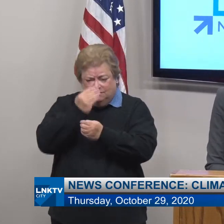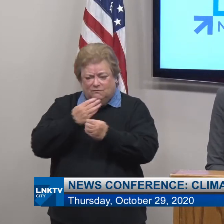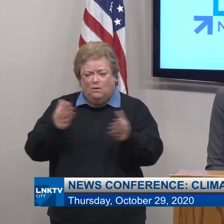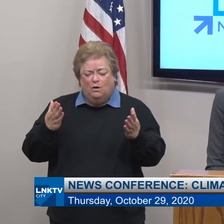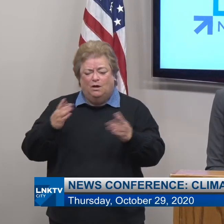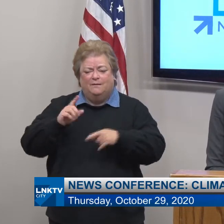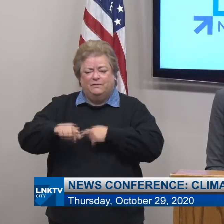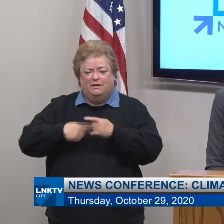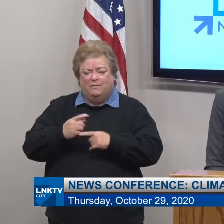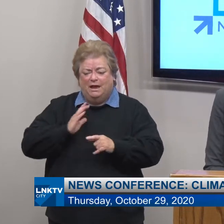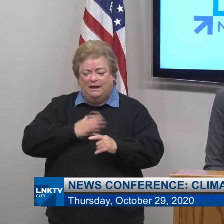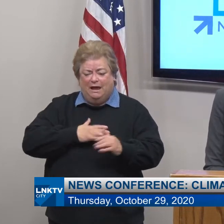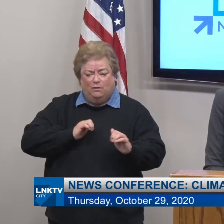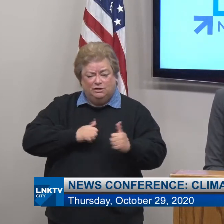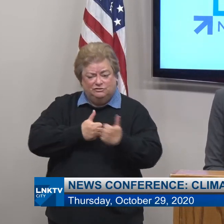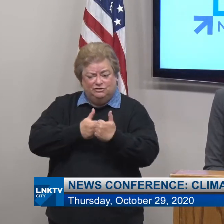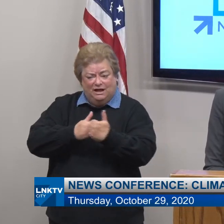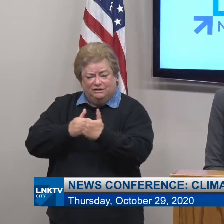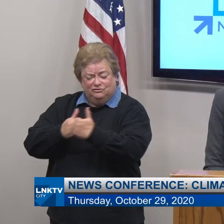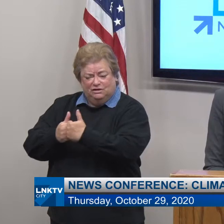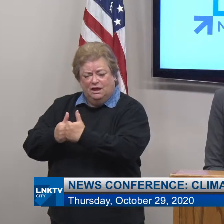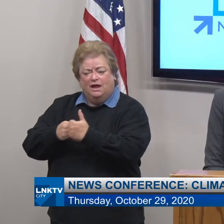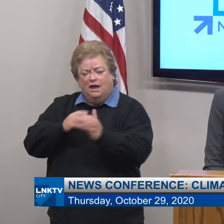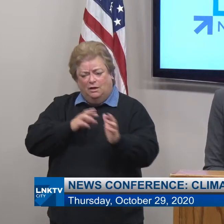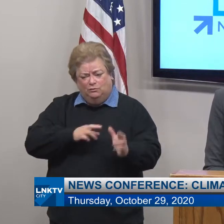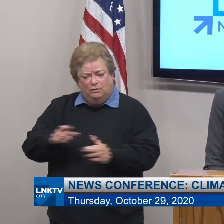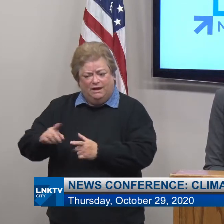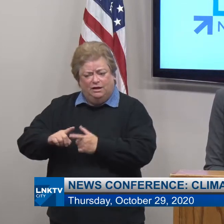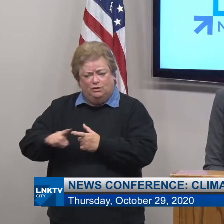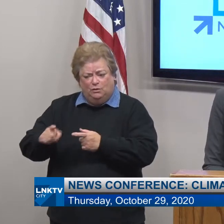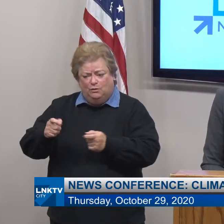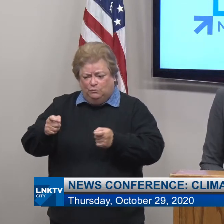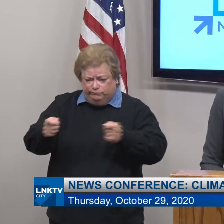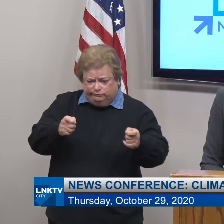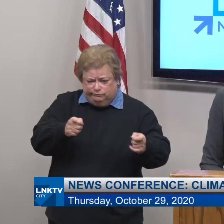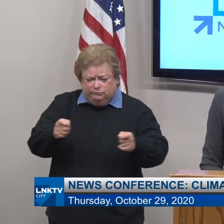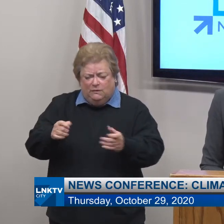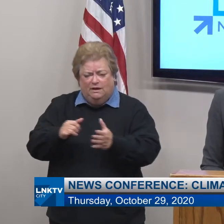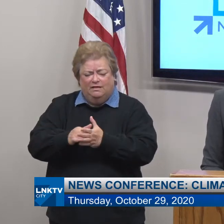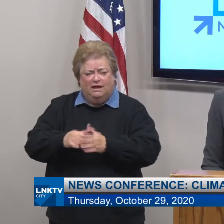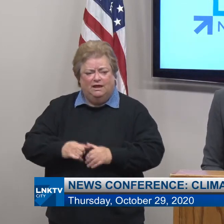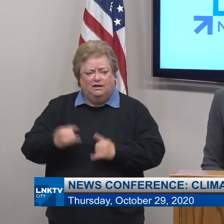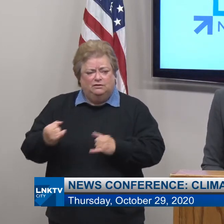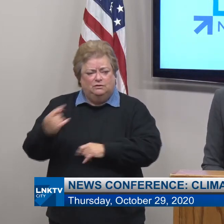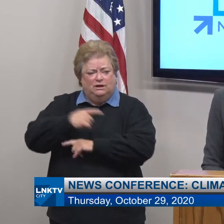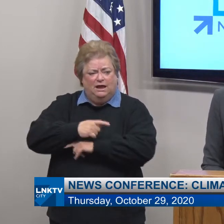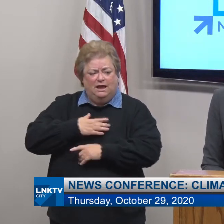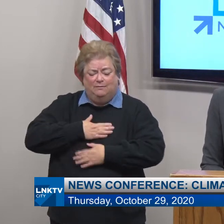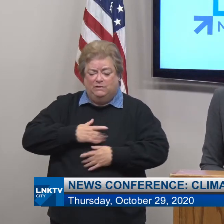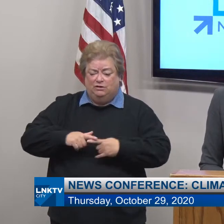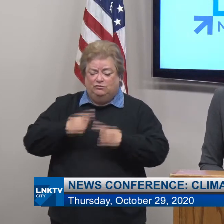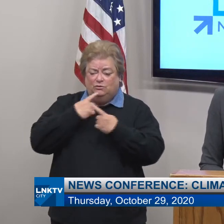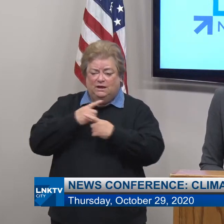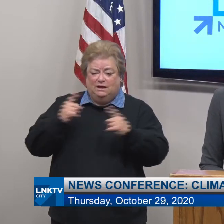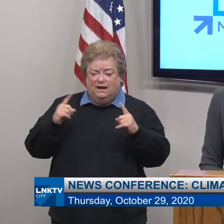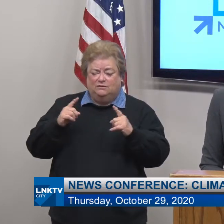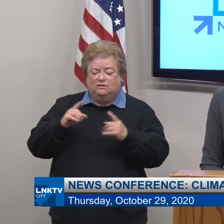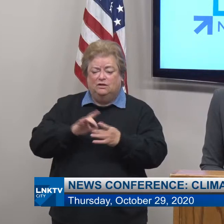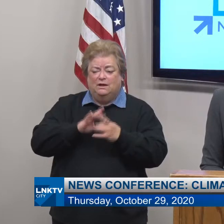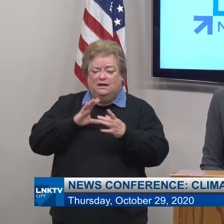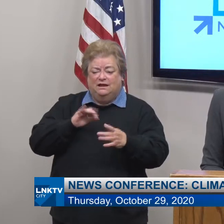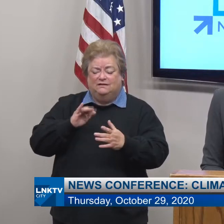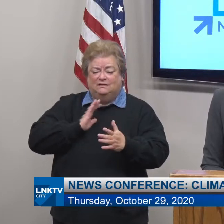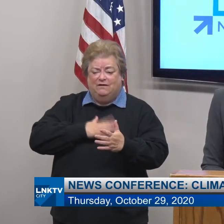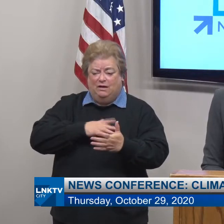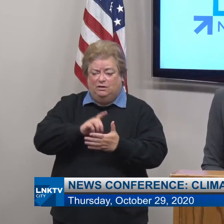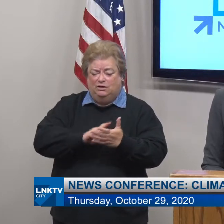about the challenges we face and be prepared to mitigate them and adapt. Today, I am pleased to announce the release of the